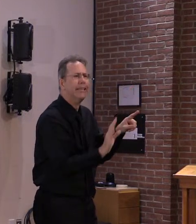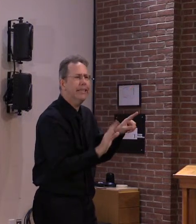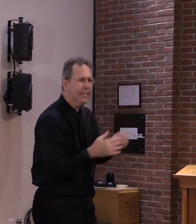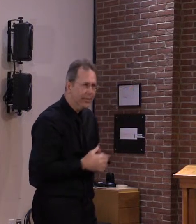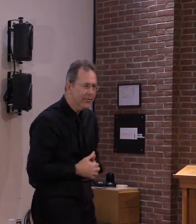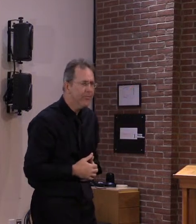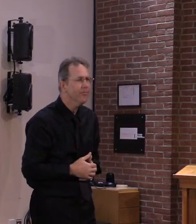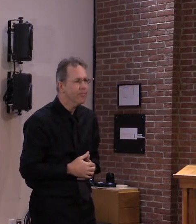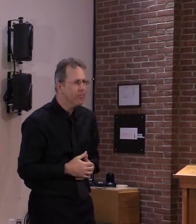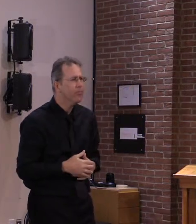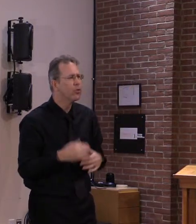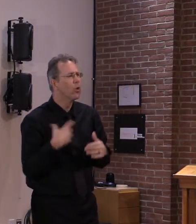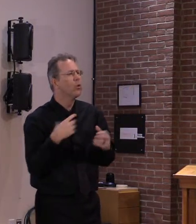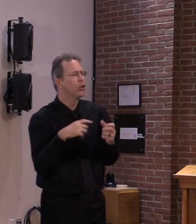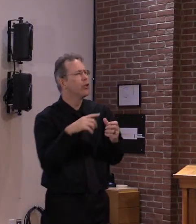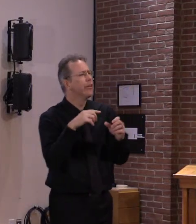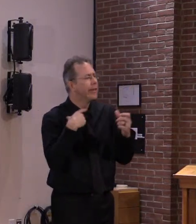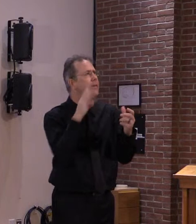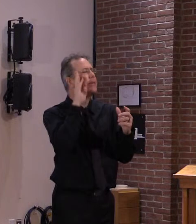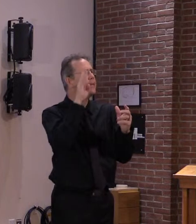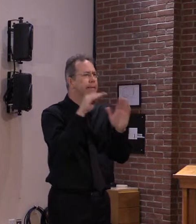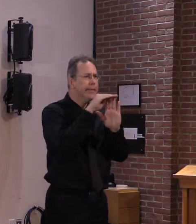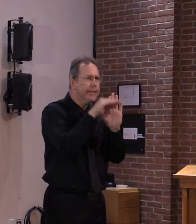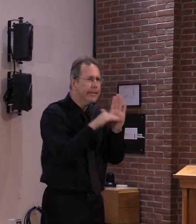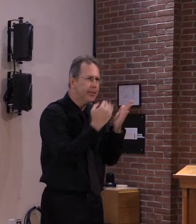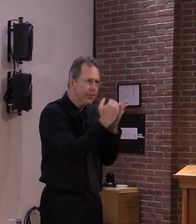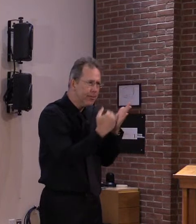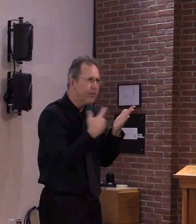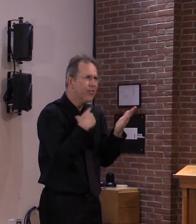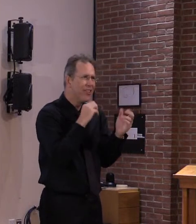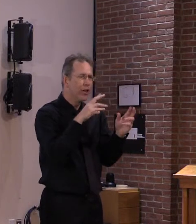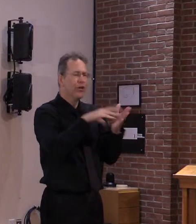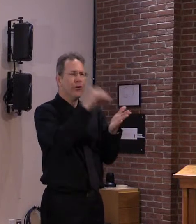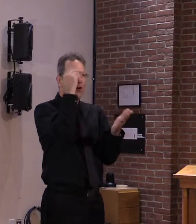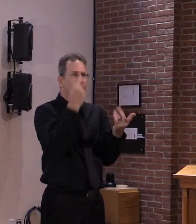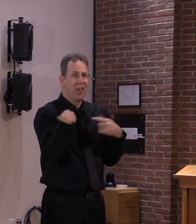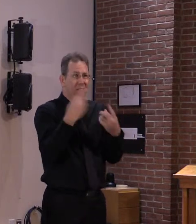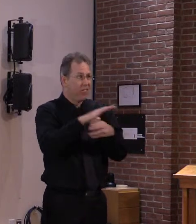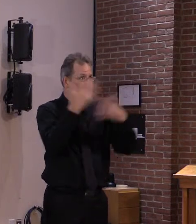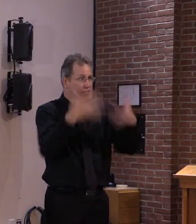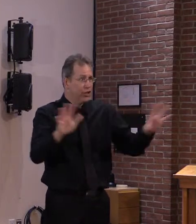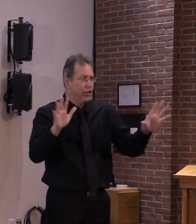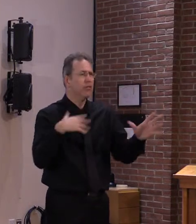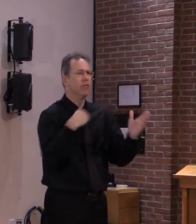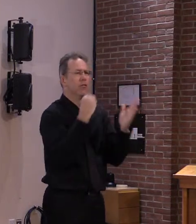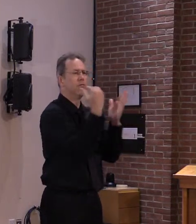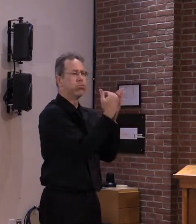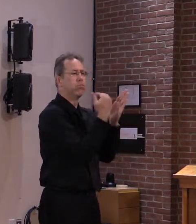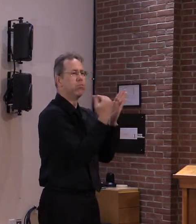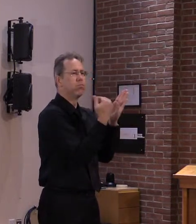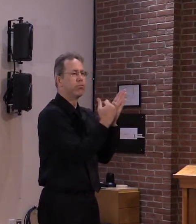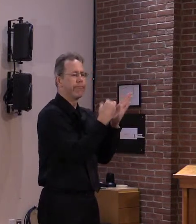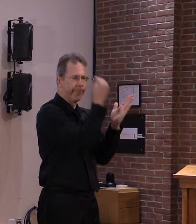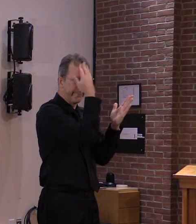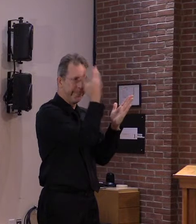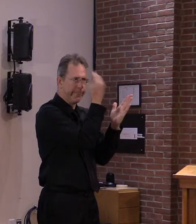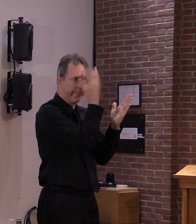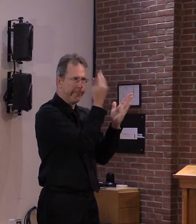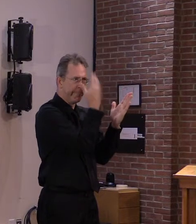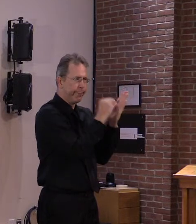to take orders over the phone and provide curbside as well as some delivery. So we are really hoping that folks